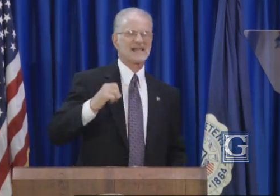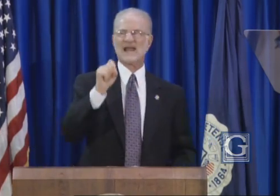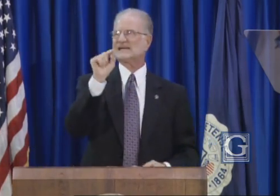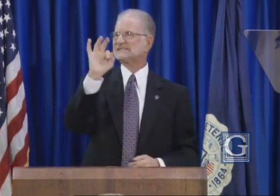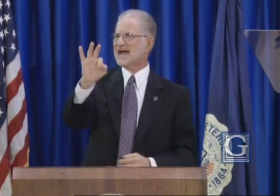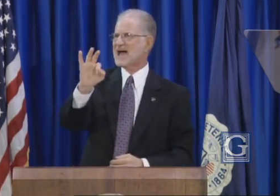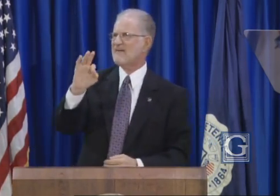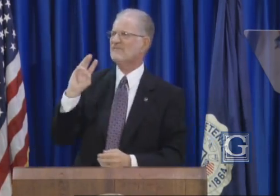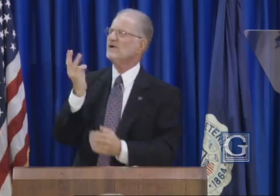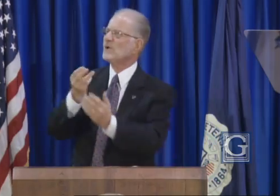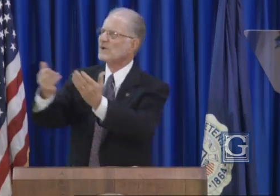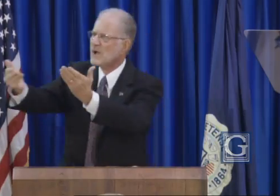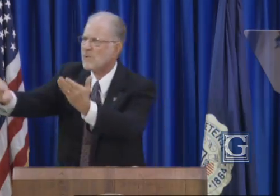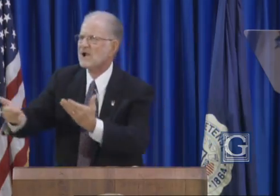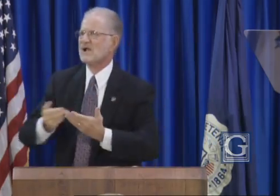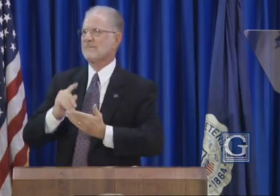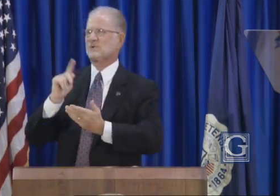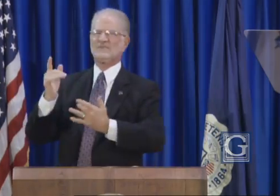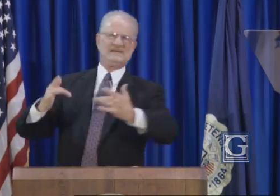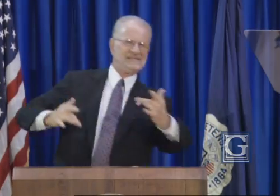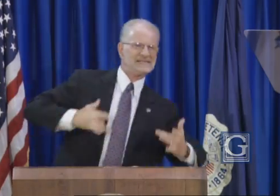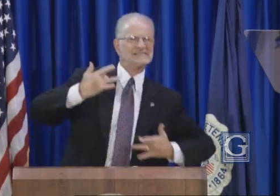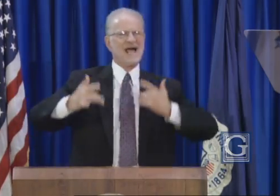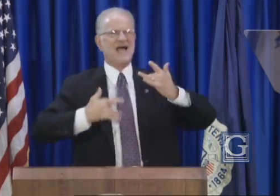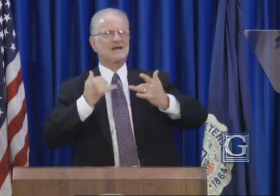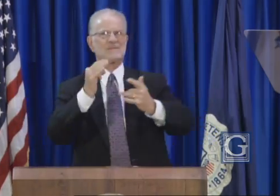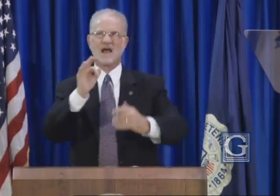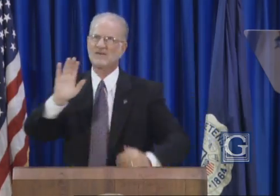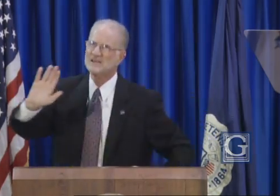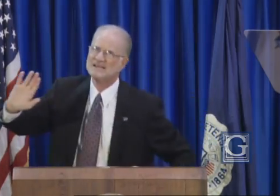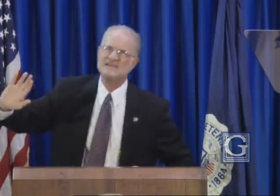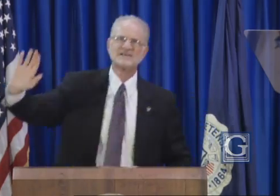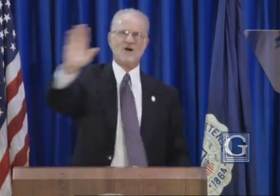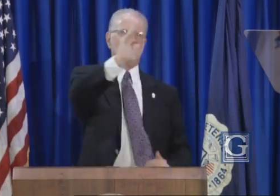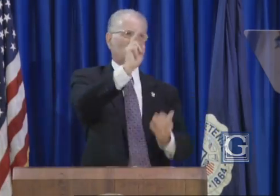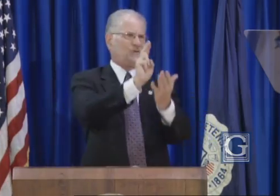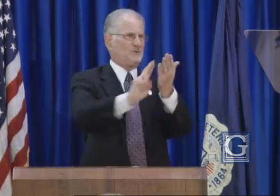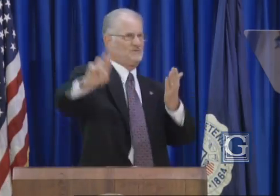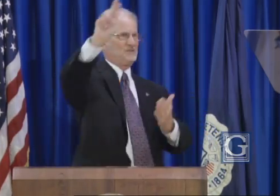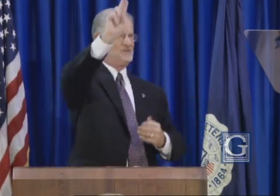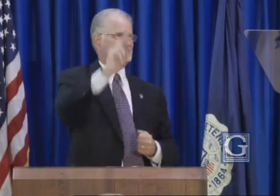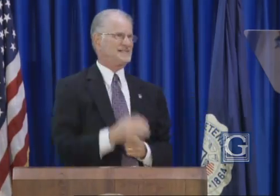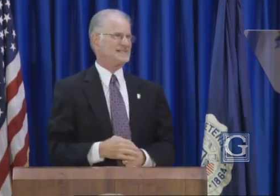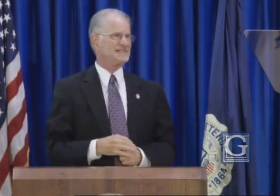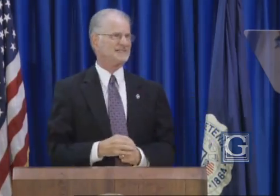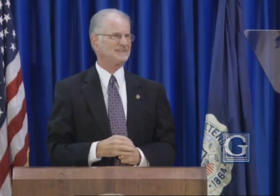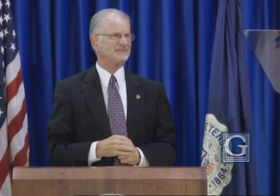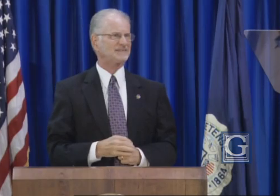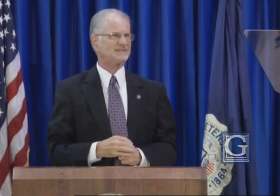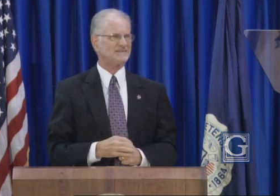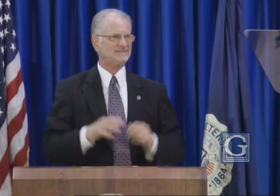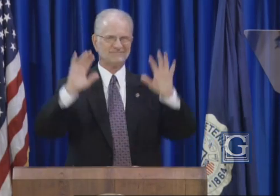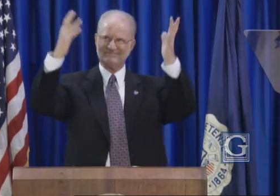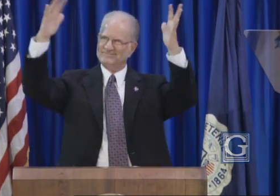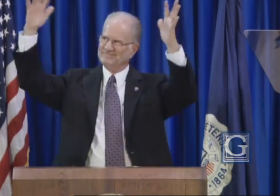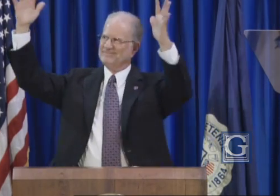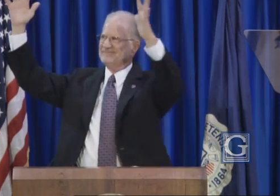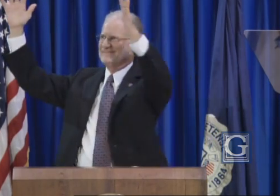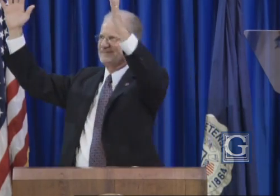I want to thank all new and returning faculty and staff. We welcome you to the excitement of your